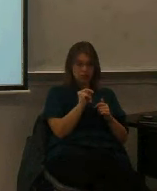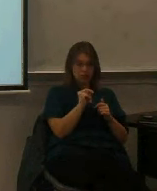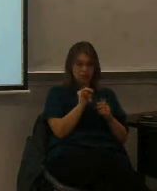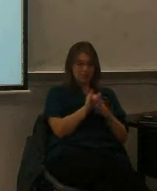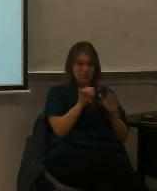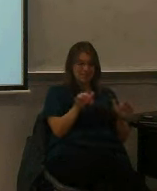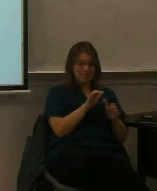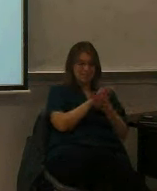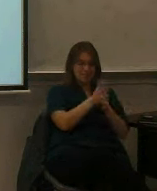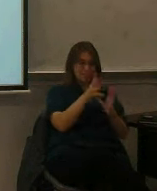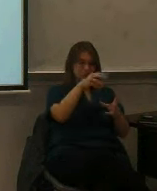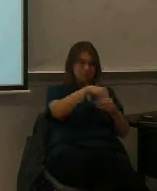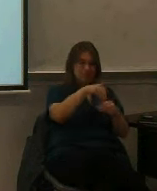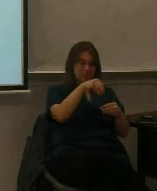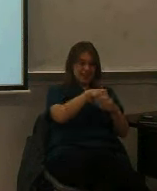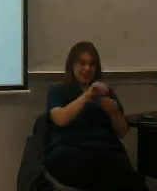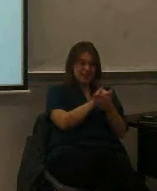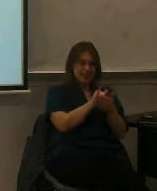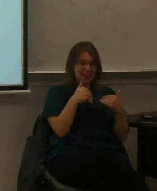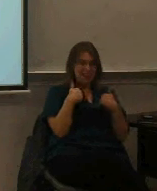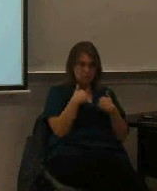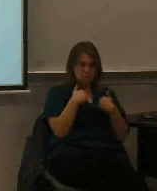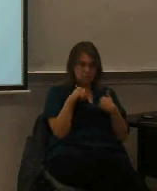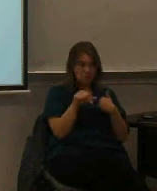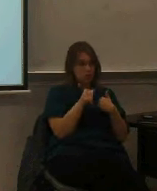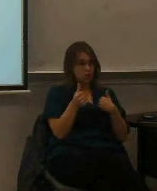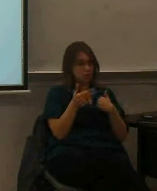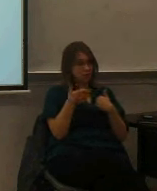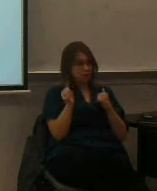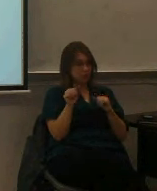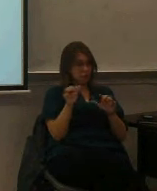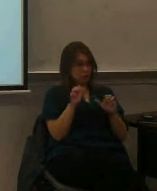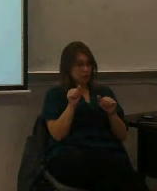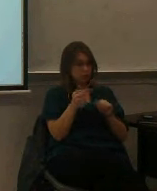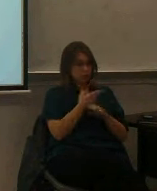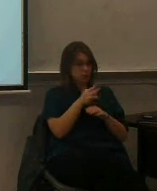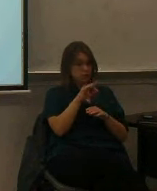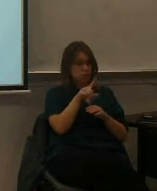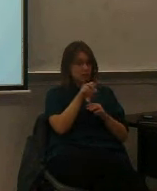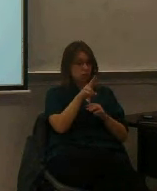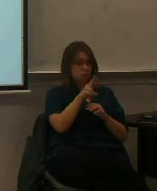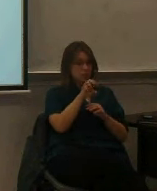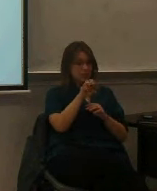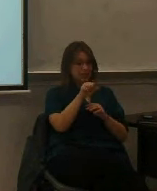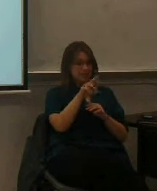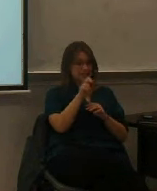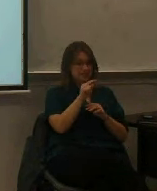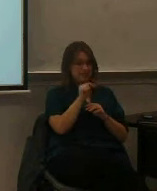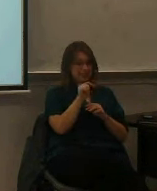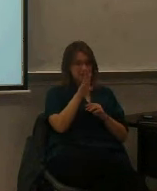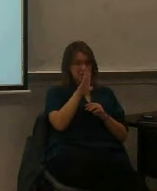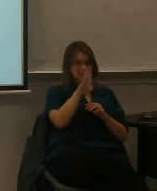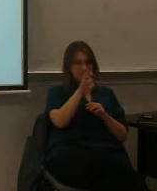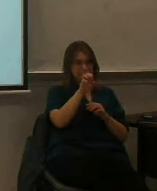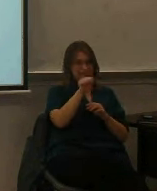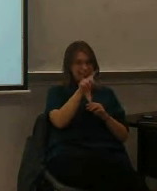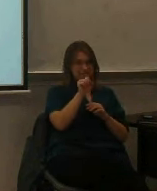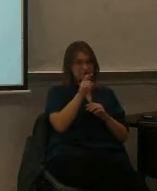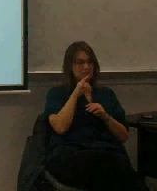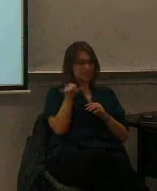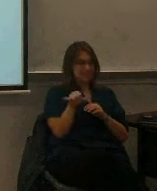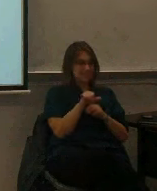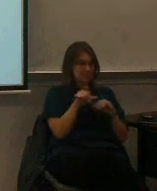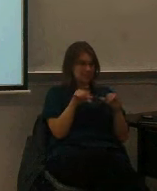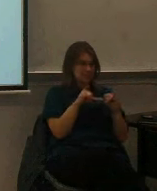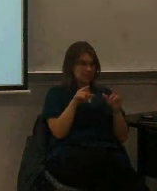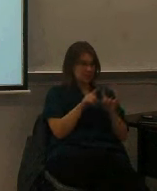gets incorporated into that animal. The other thing they can do is they can use fluorescent beads that are the same size